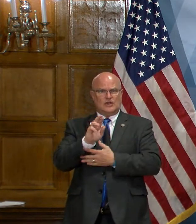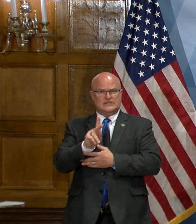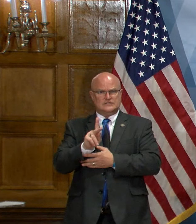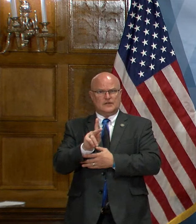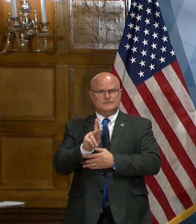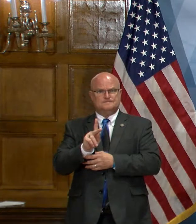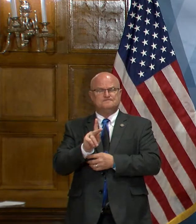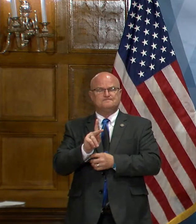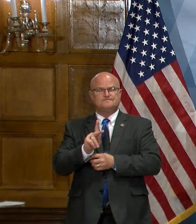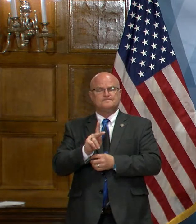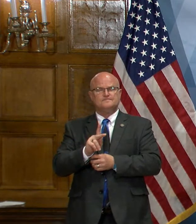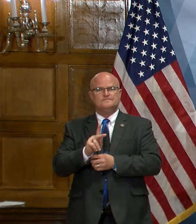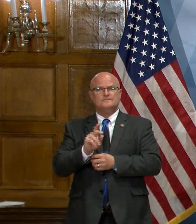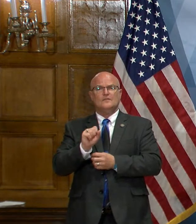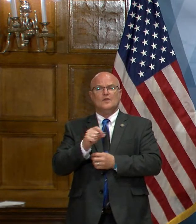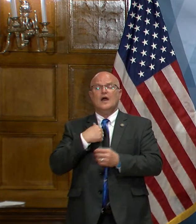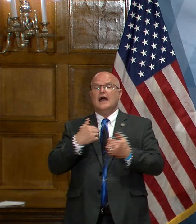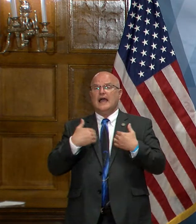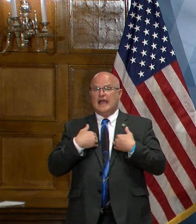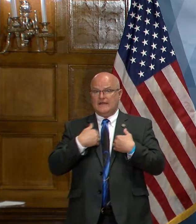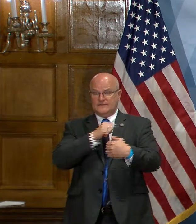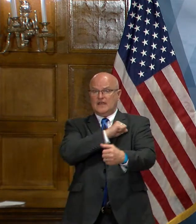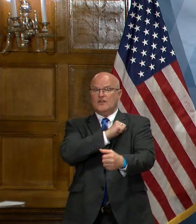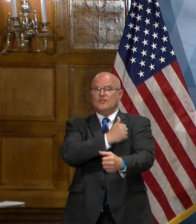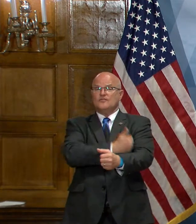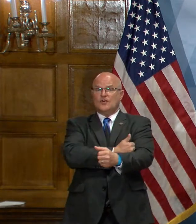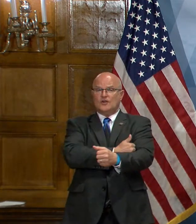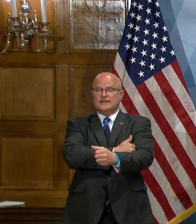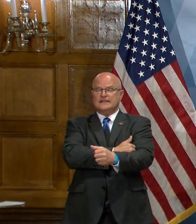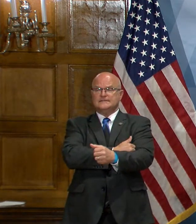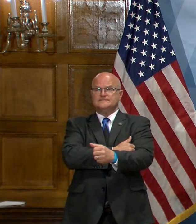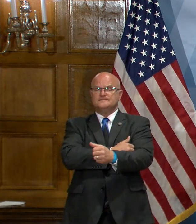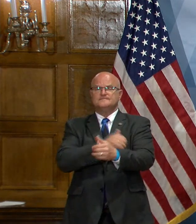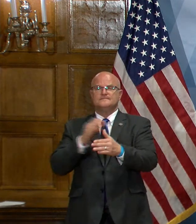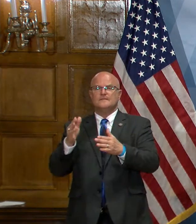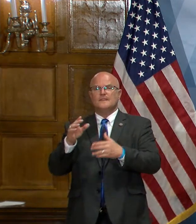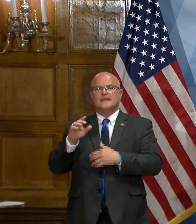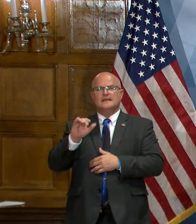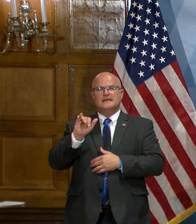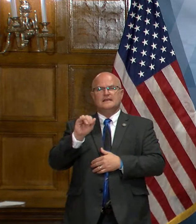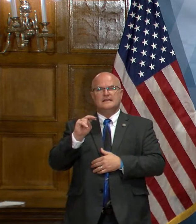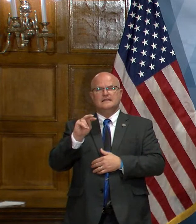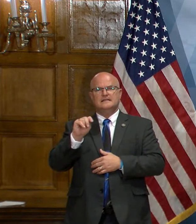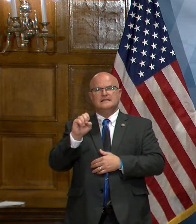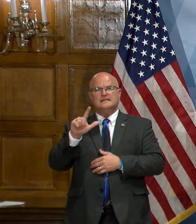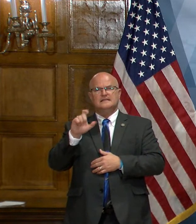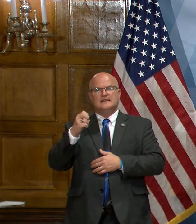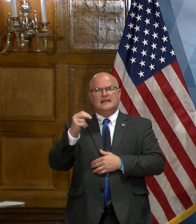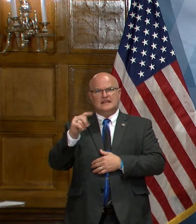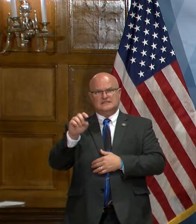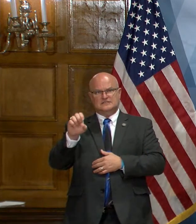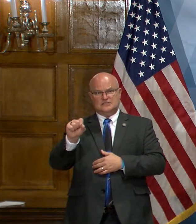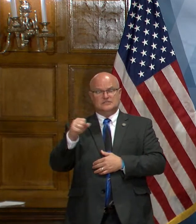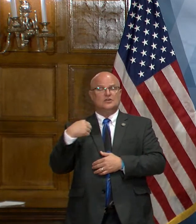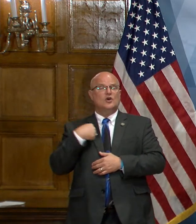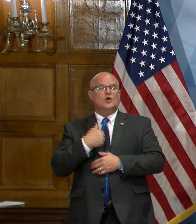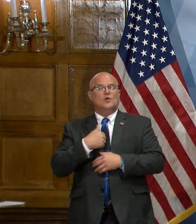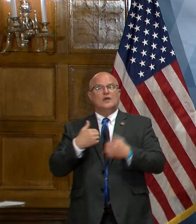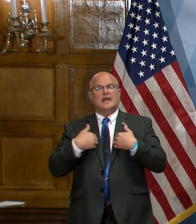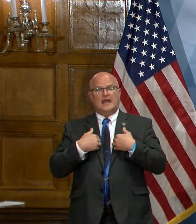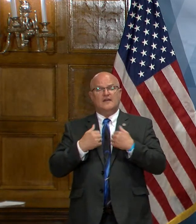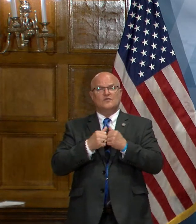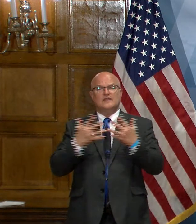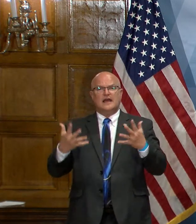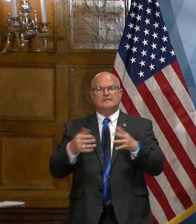Arkansas. And so I have that authority. In terms of the intelligence, we have,